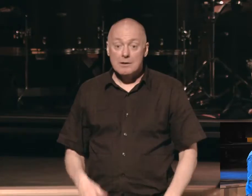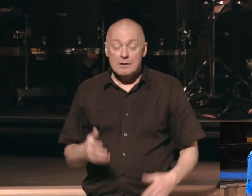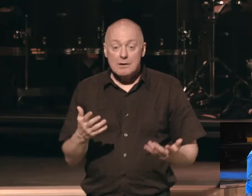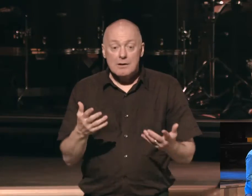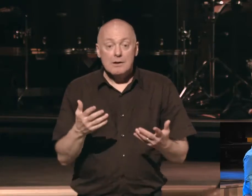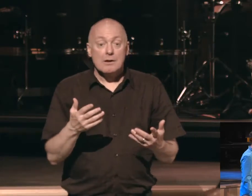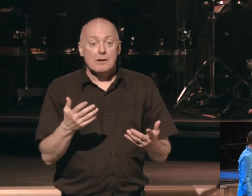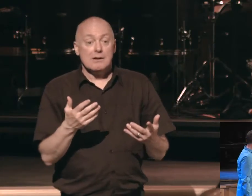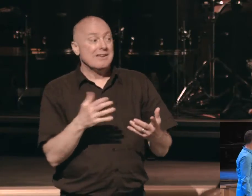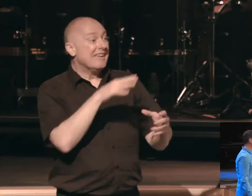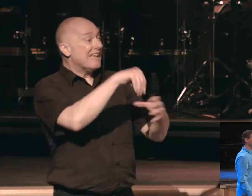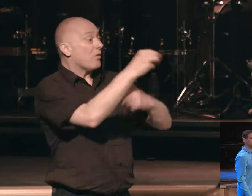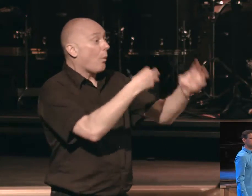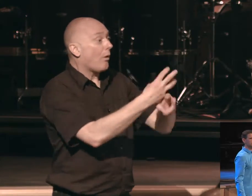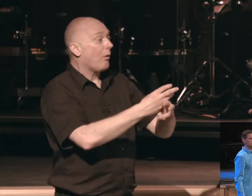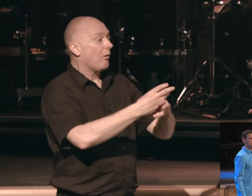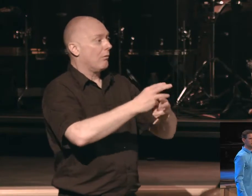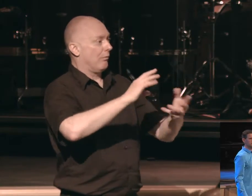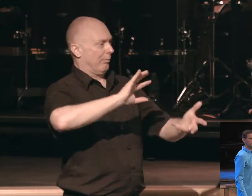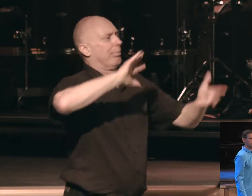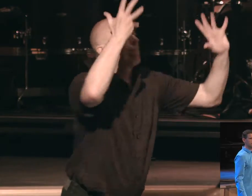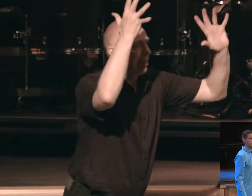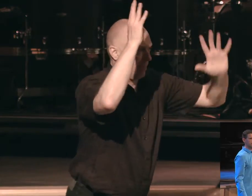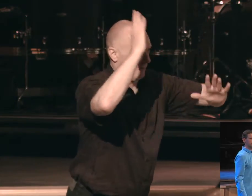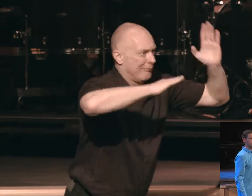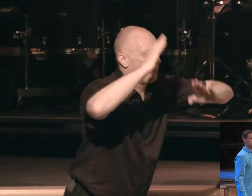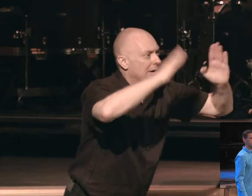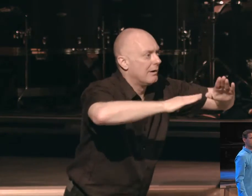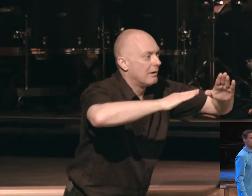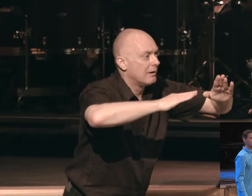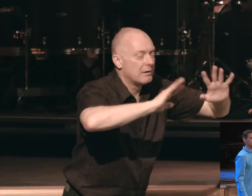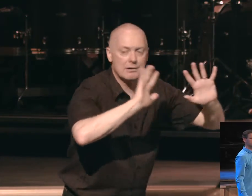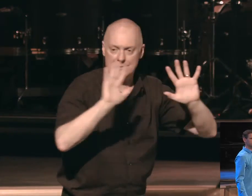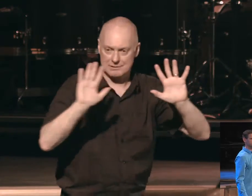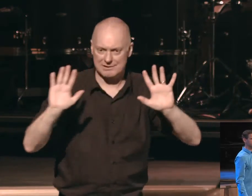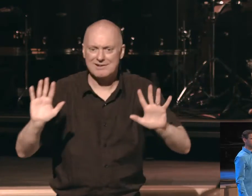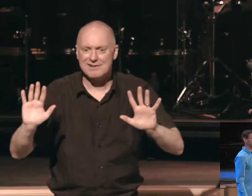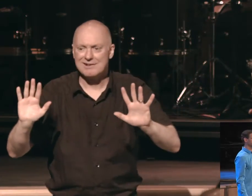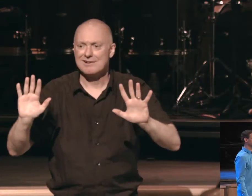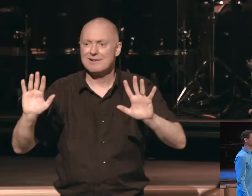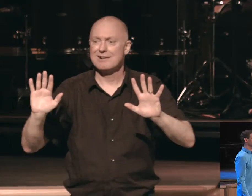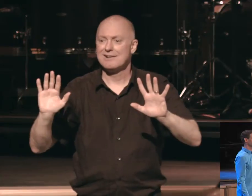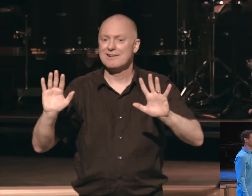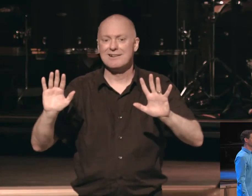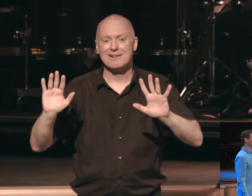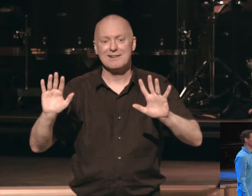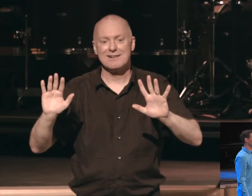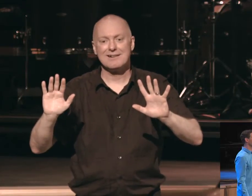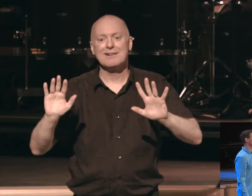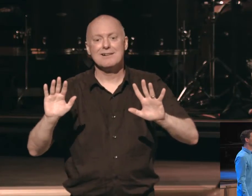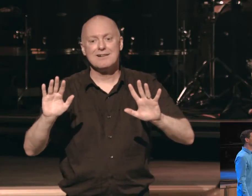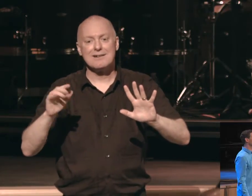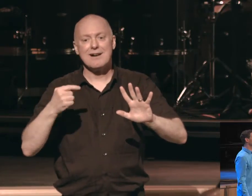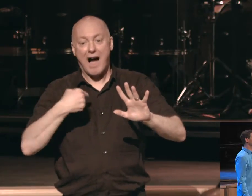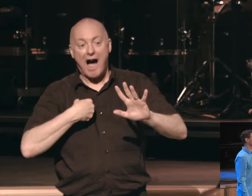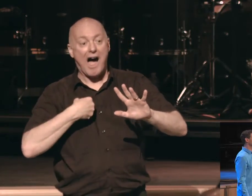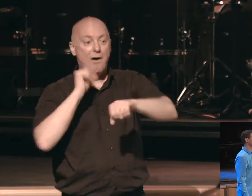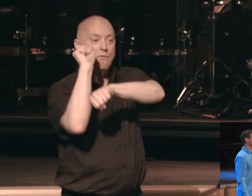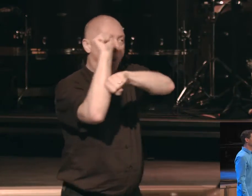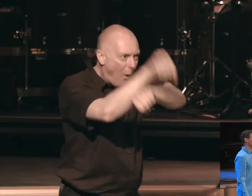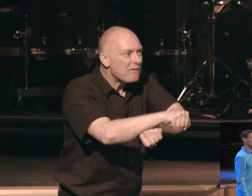me. In the world, you will have tribulation. He says, but take heart. But take heart, I have